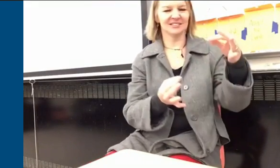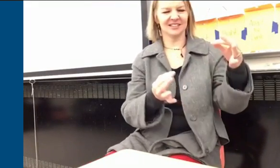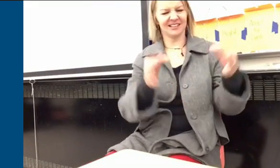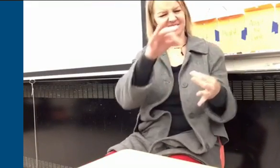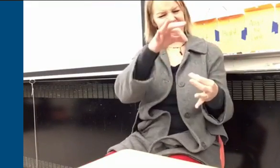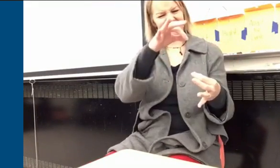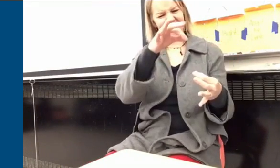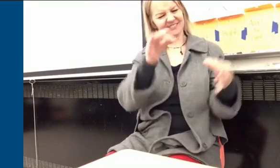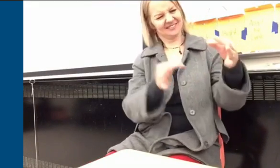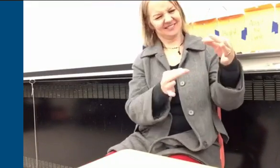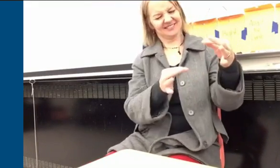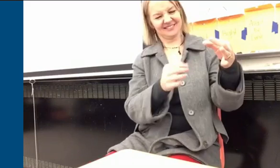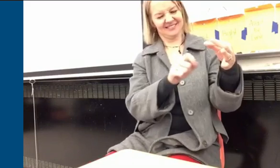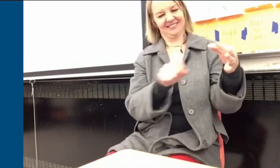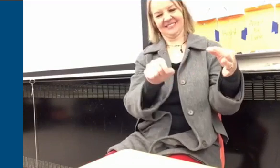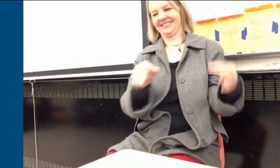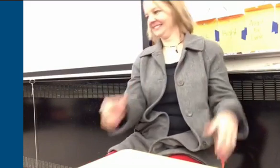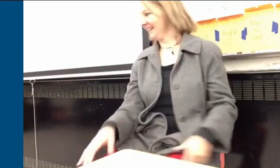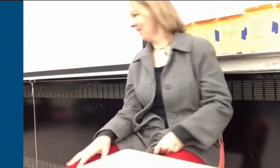It's hard to pick it up with my left hand.